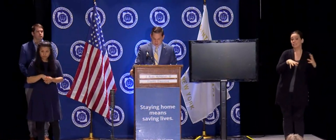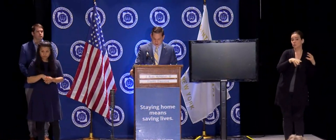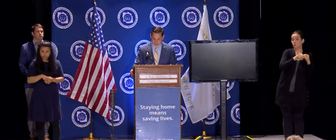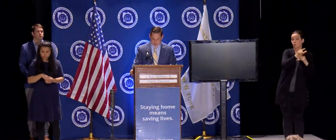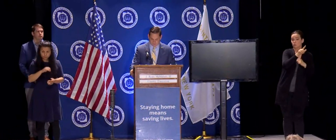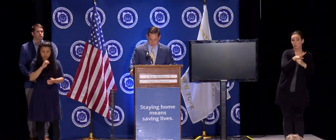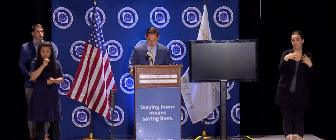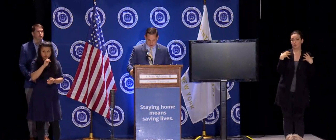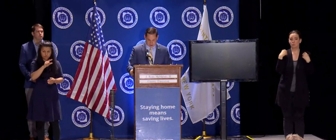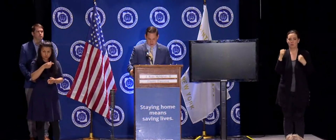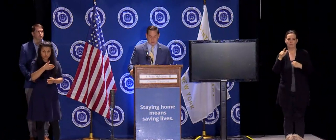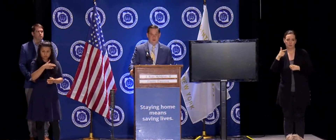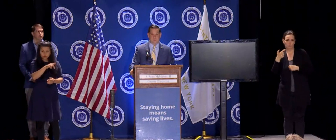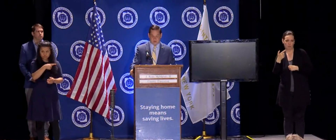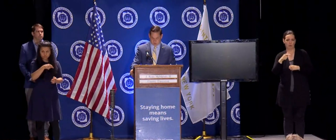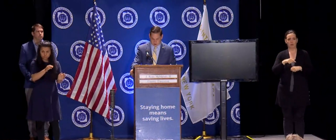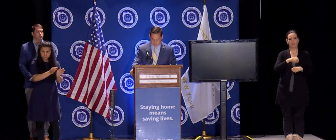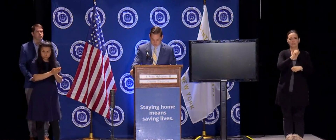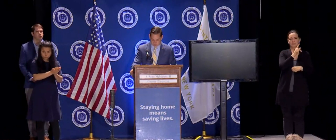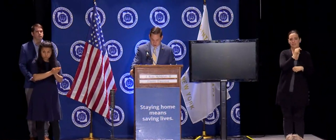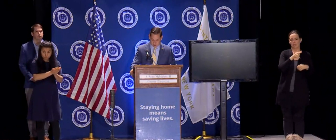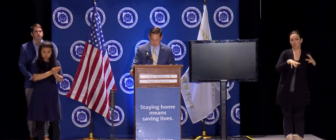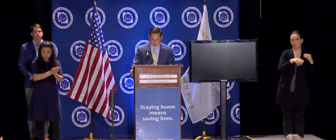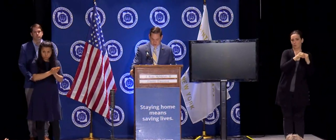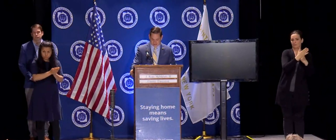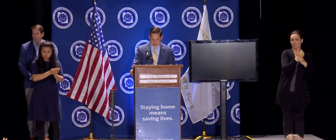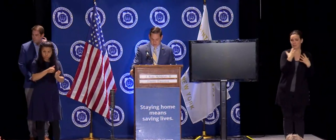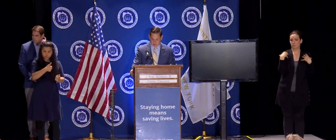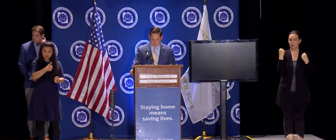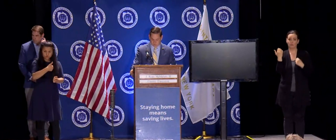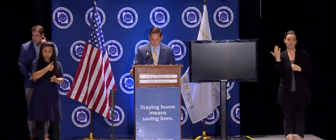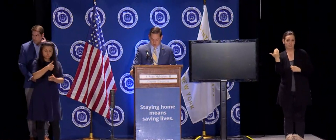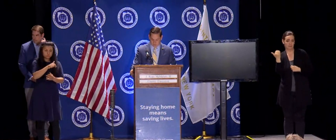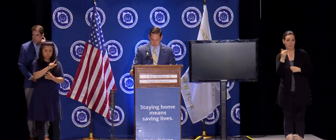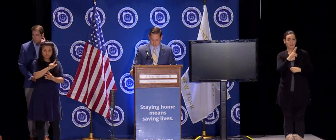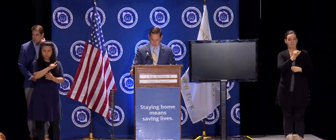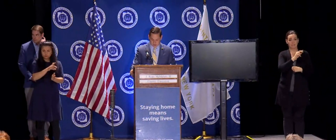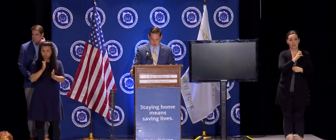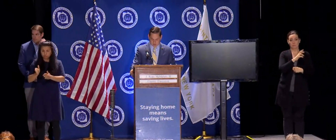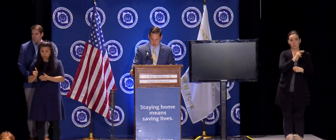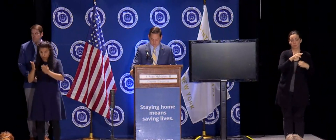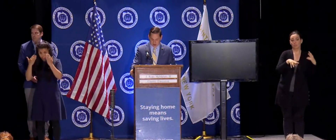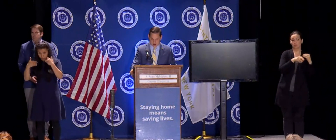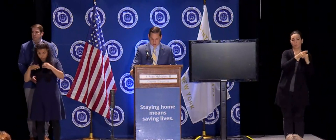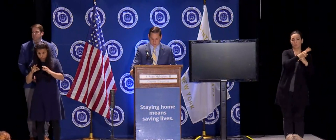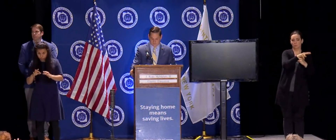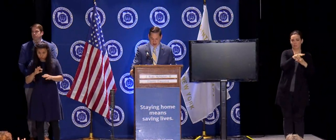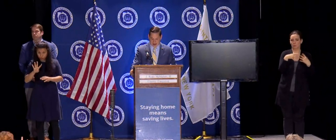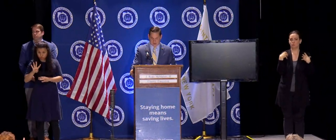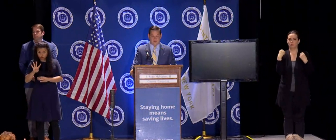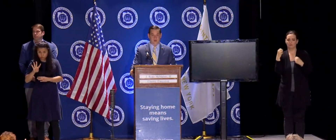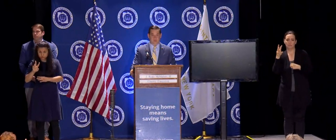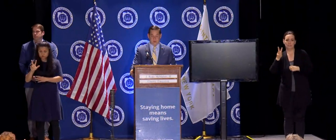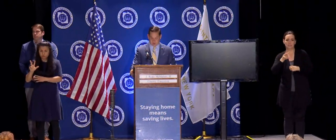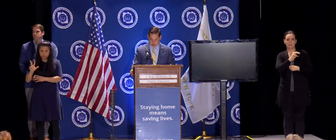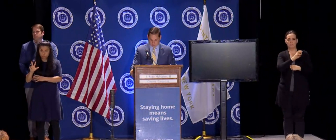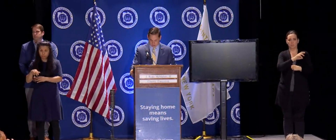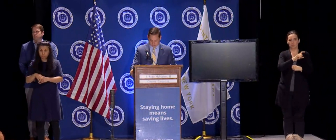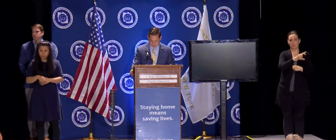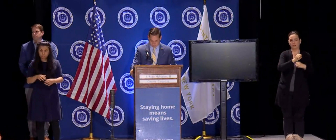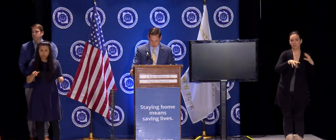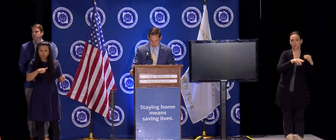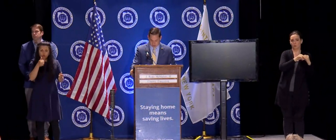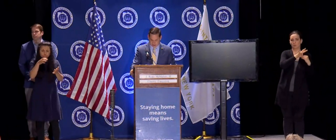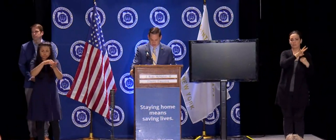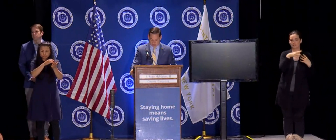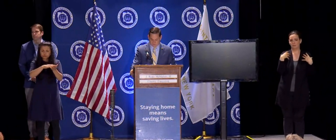Skinny Atlas, 15, 15 recoveries. Marcellus, 7, 4 recoveries. Lafayette, 5, 3